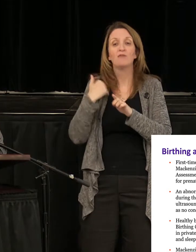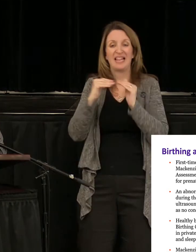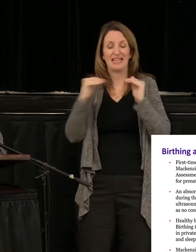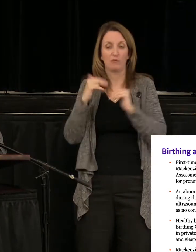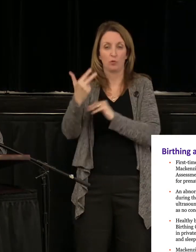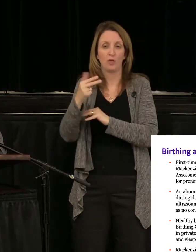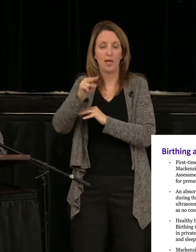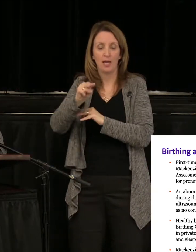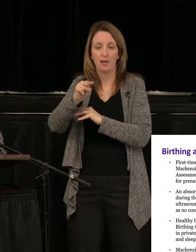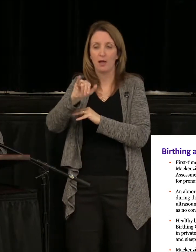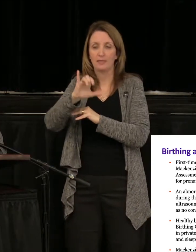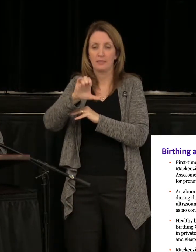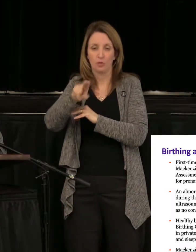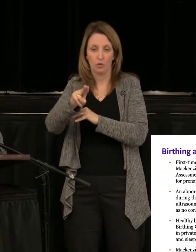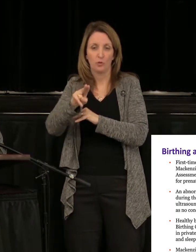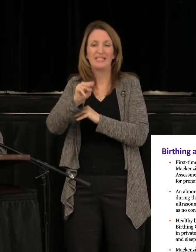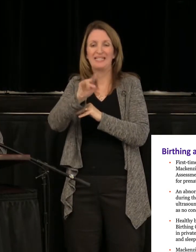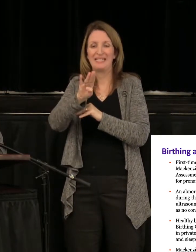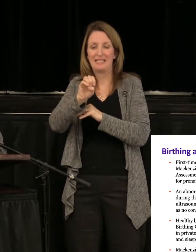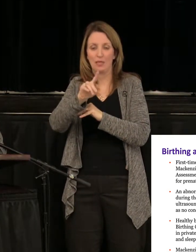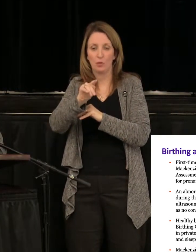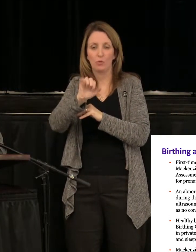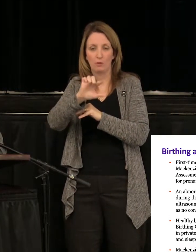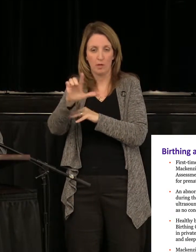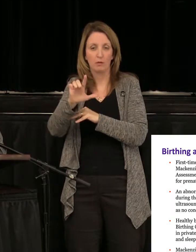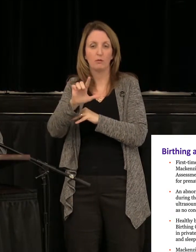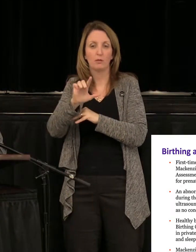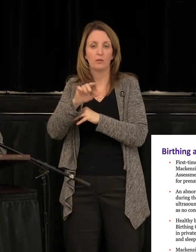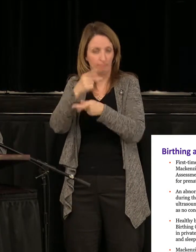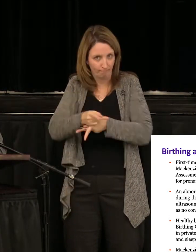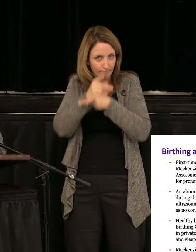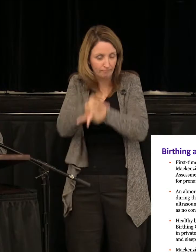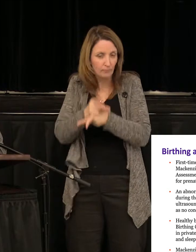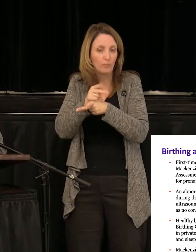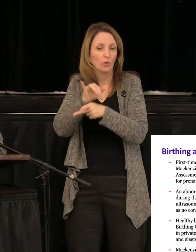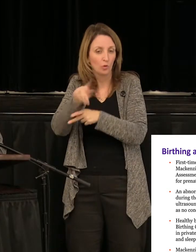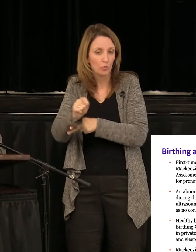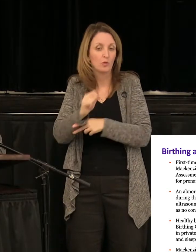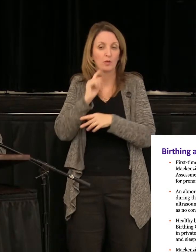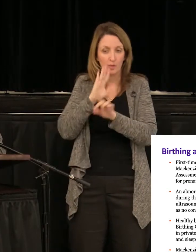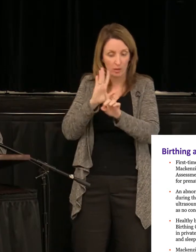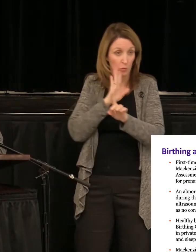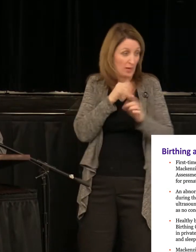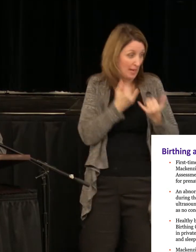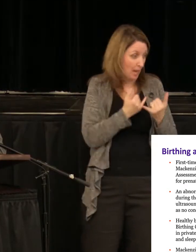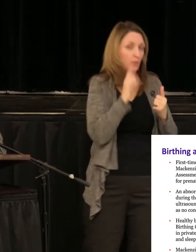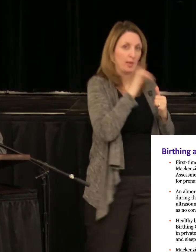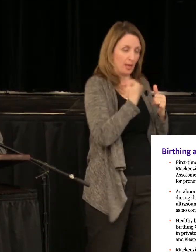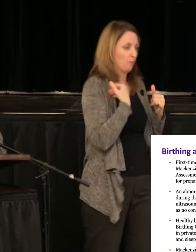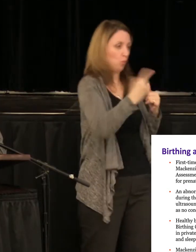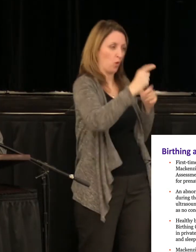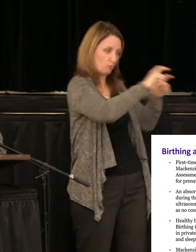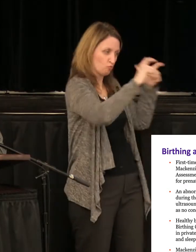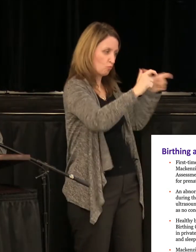for Neonatal Intensive Care Unit, and which will also have private rooms. Right now, all the babies in the intensive care unit are in isolates in one big